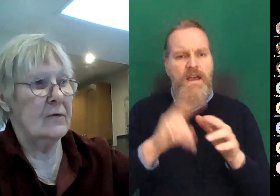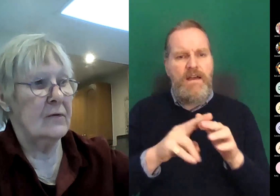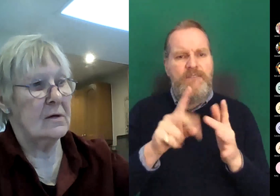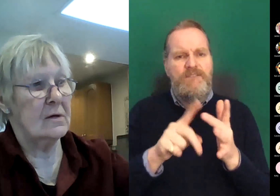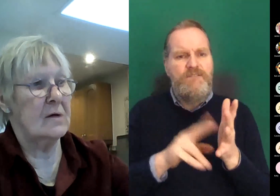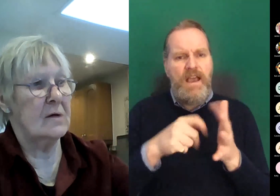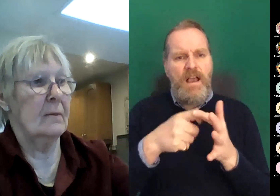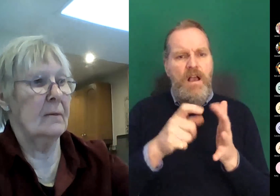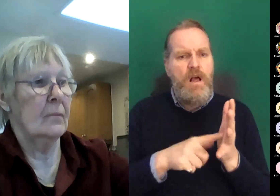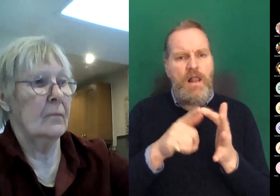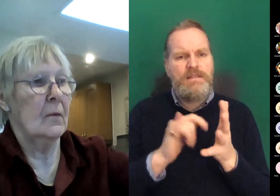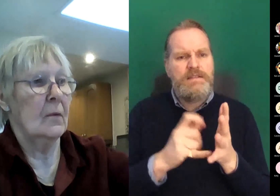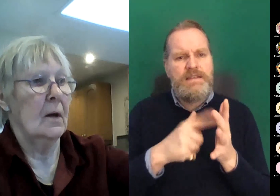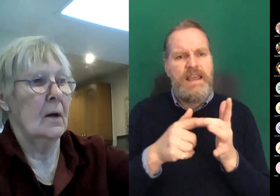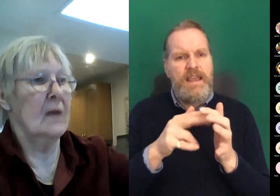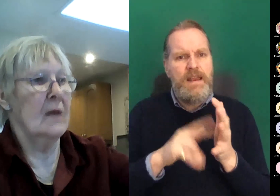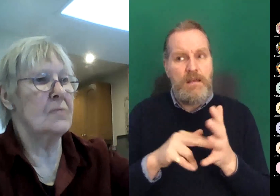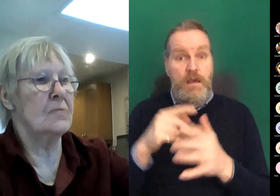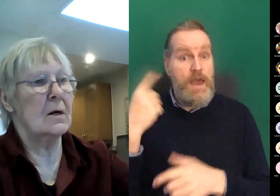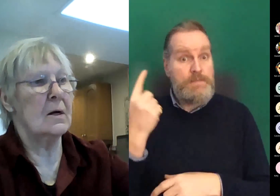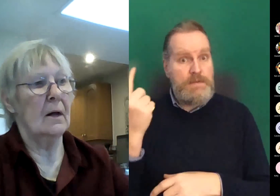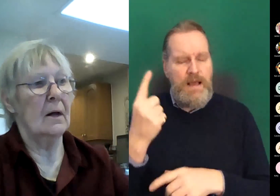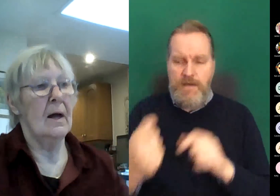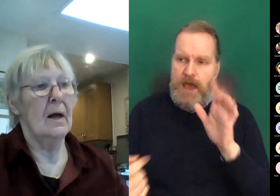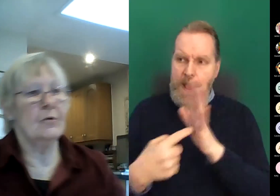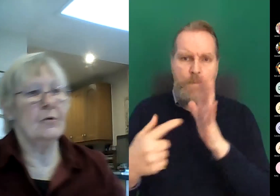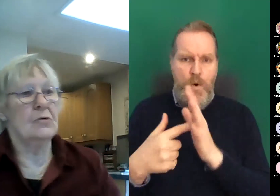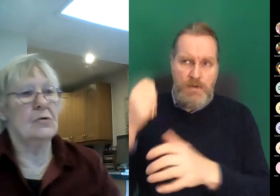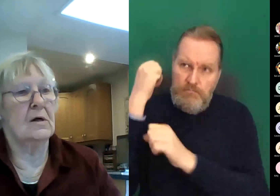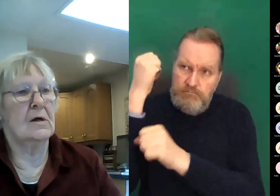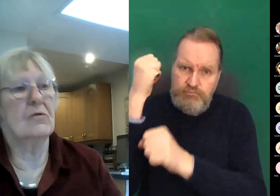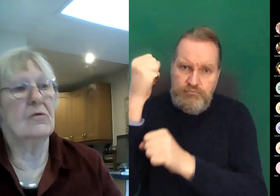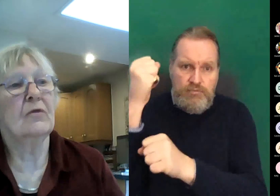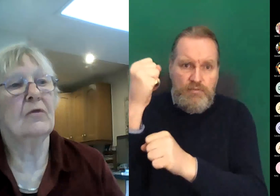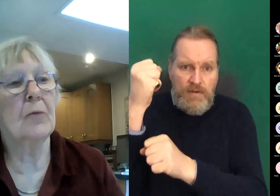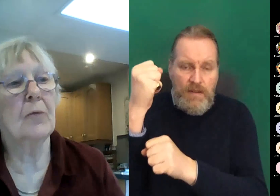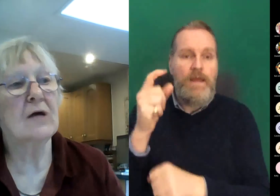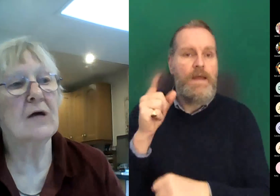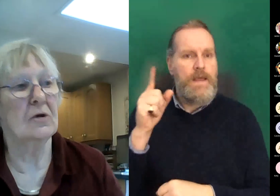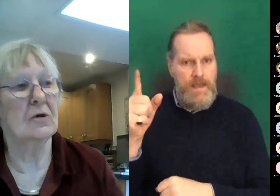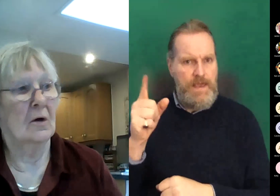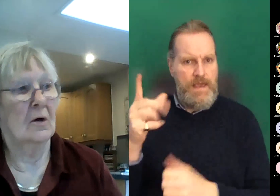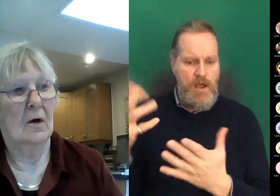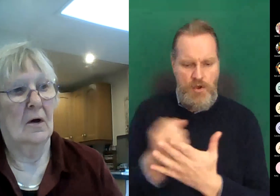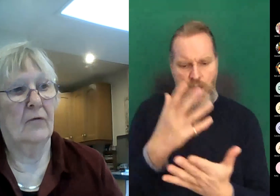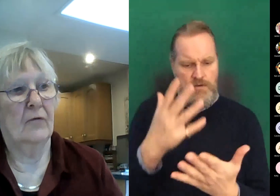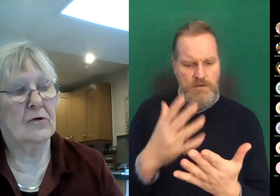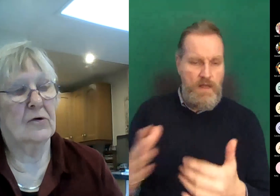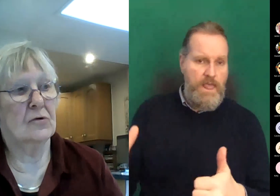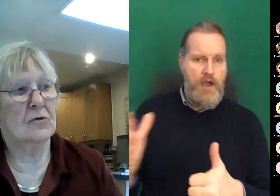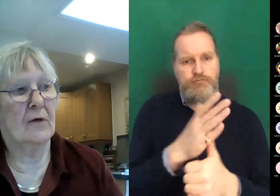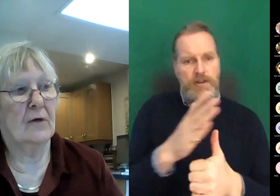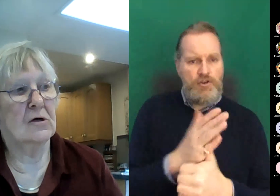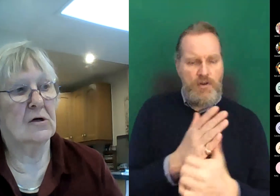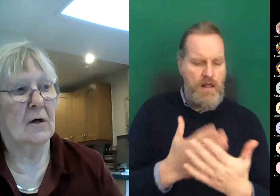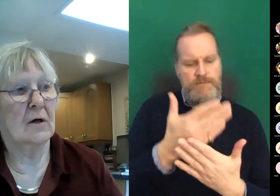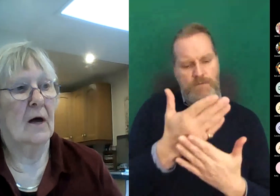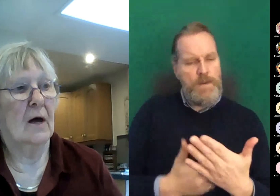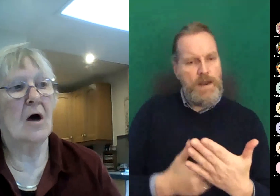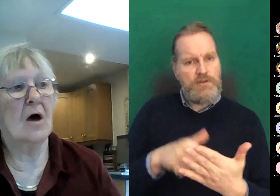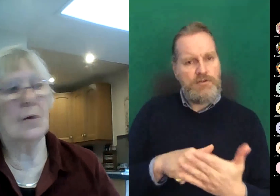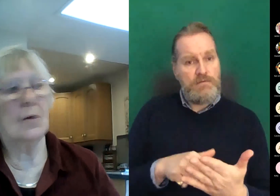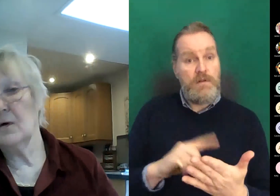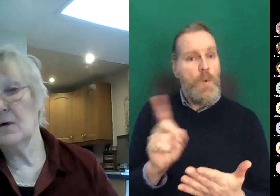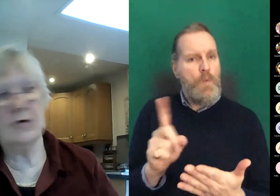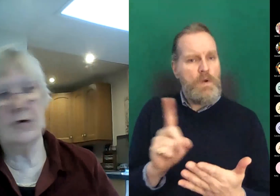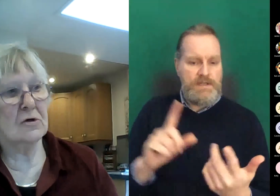important activist at the time, instrumental in producing the original formulation for the social definition